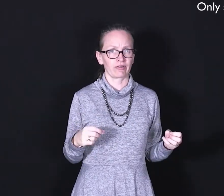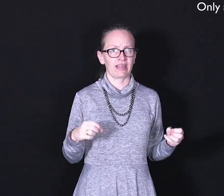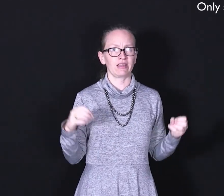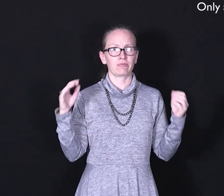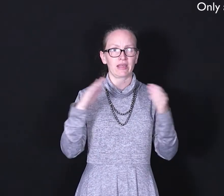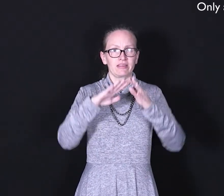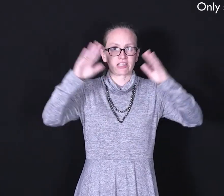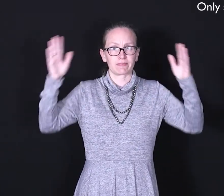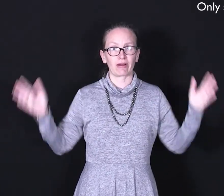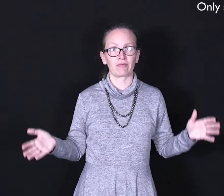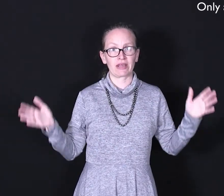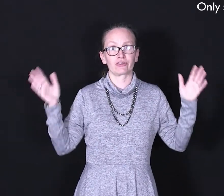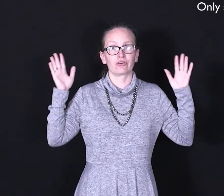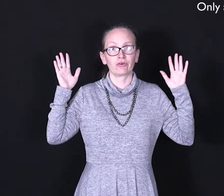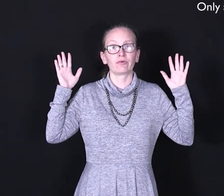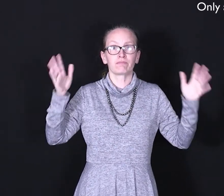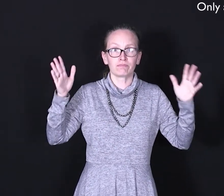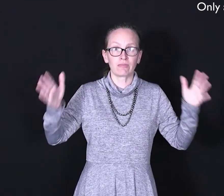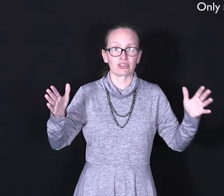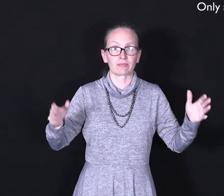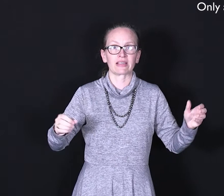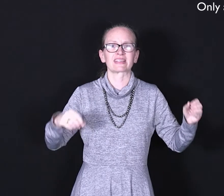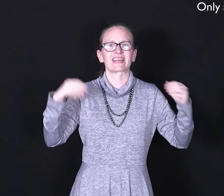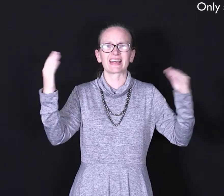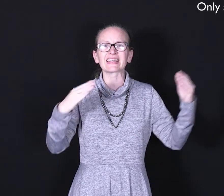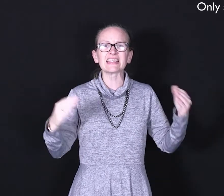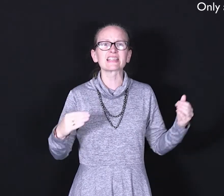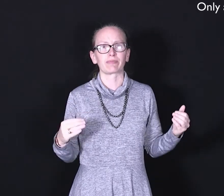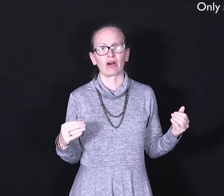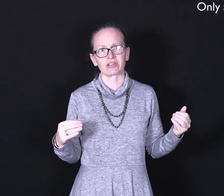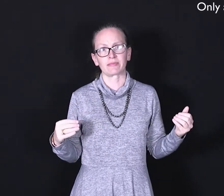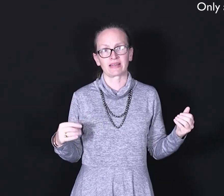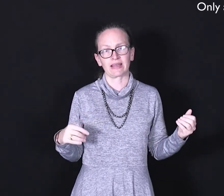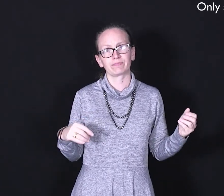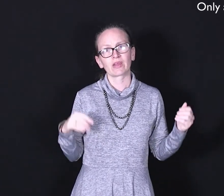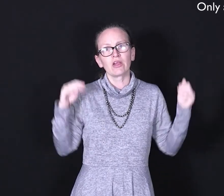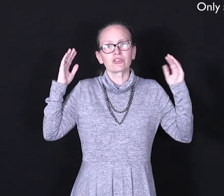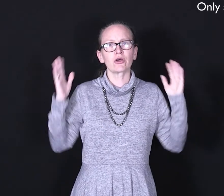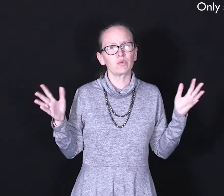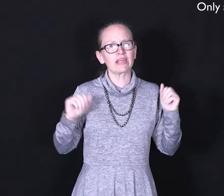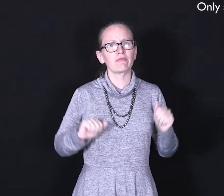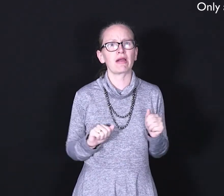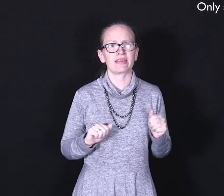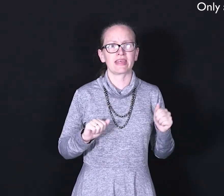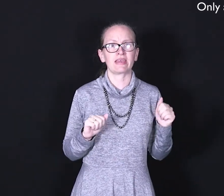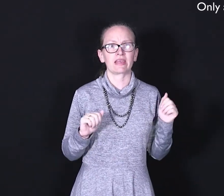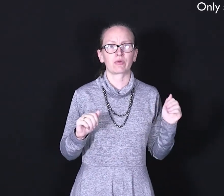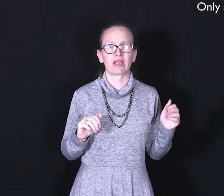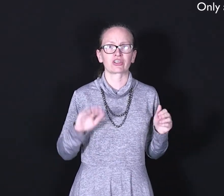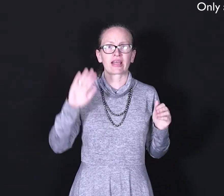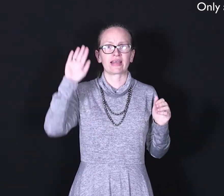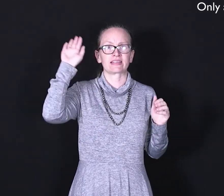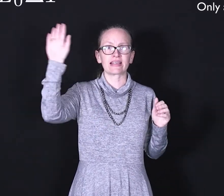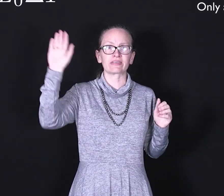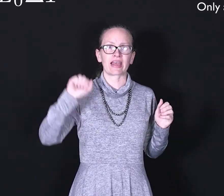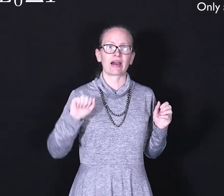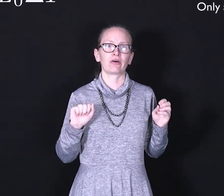agree with experimental measurements, at least approximately. So we can write the equation as delta L